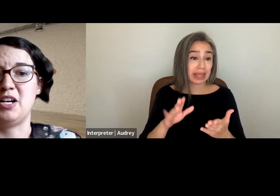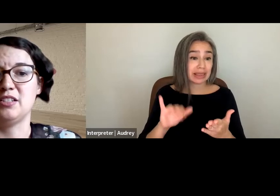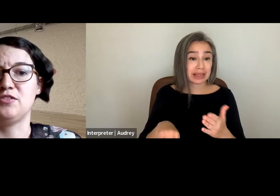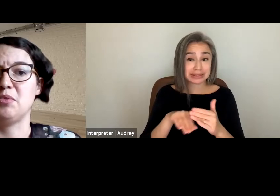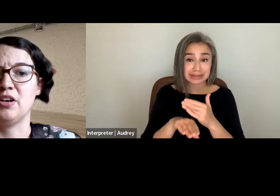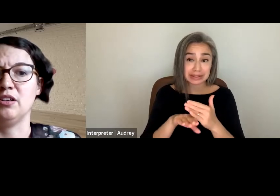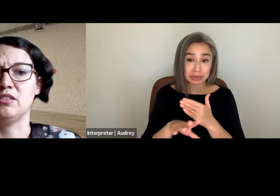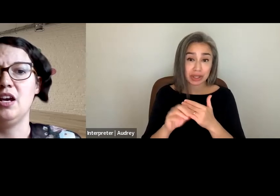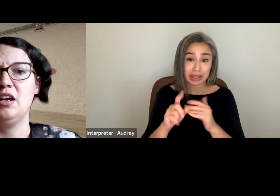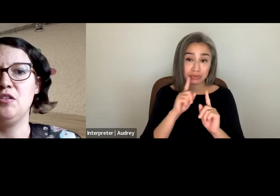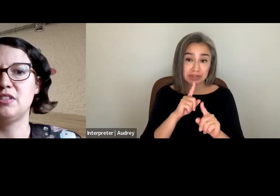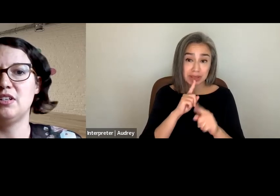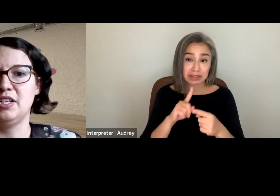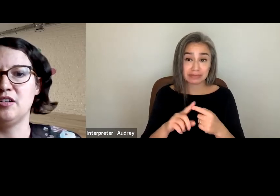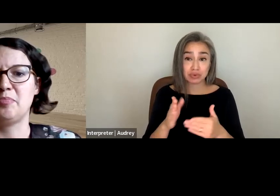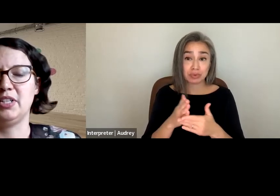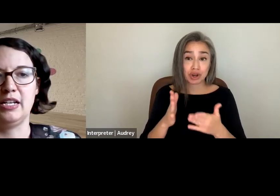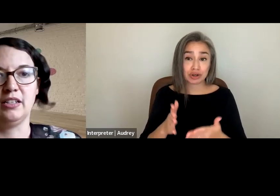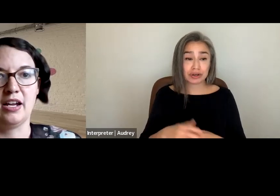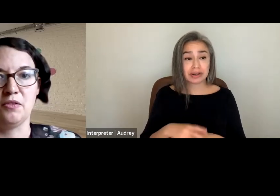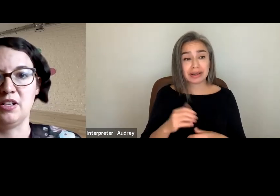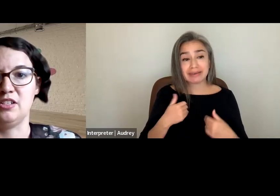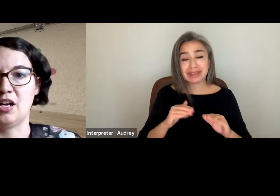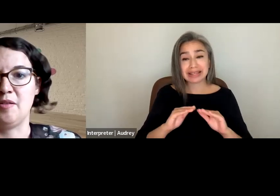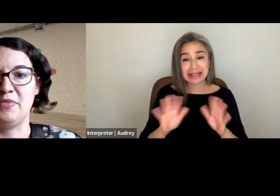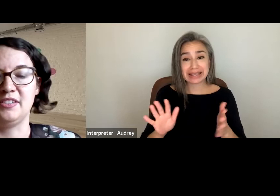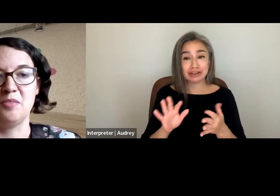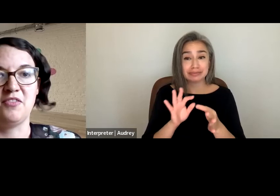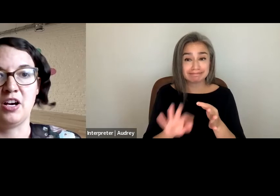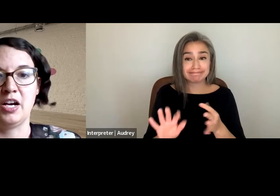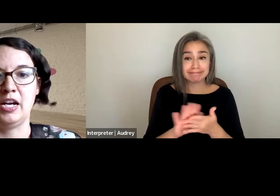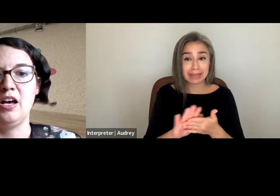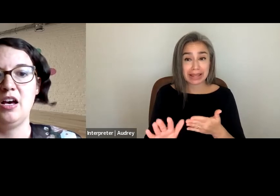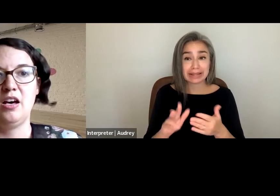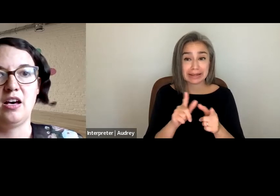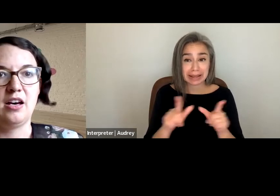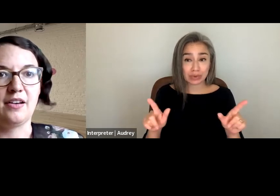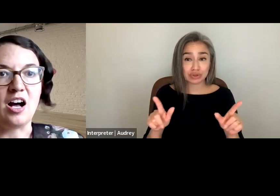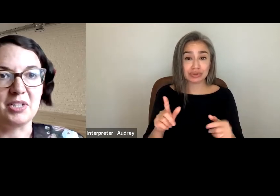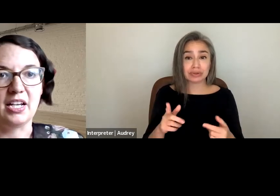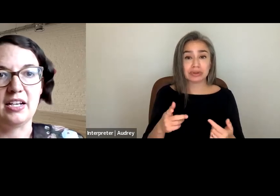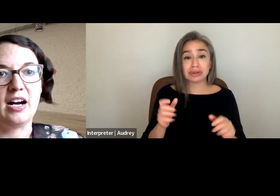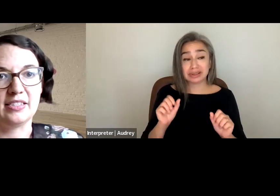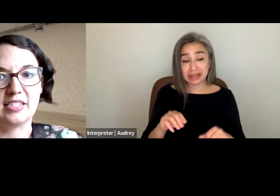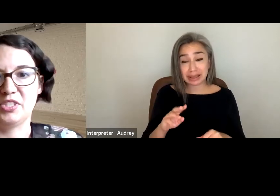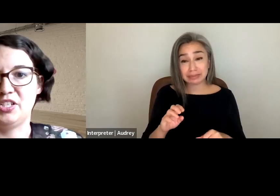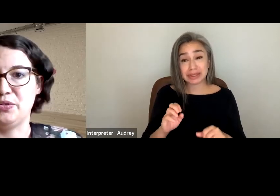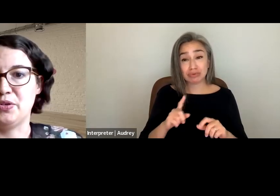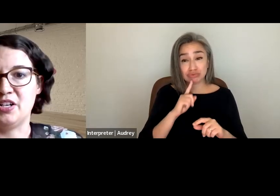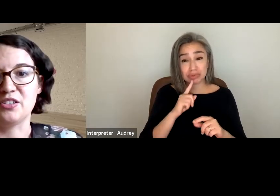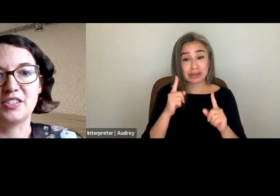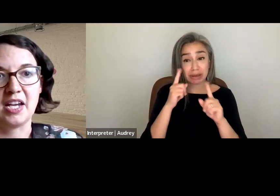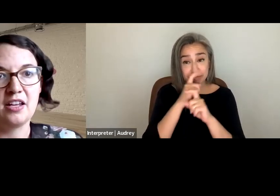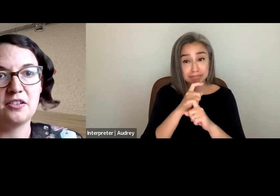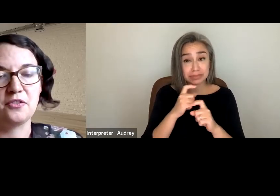and responsive to partners. Use clear, plain language. These can be very complicated concepts